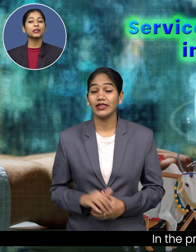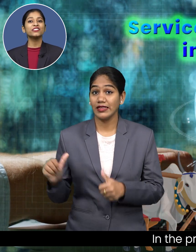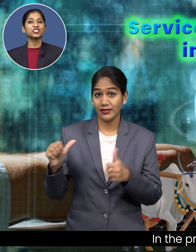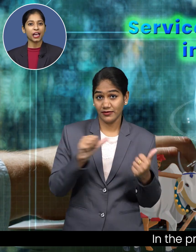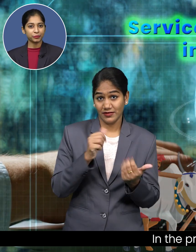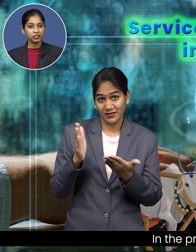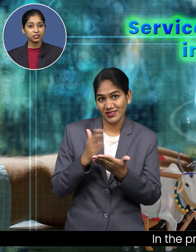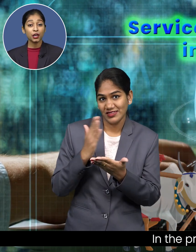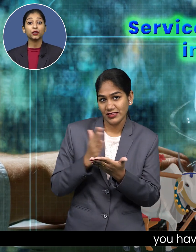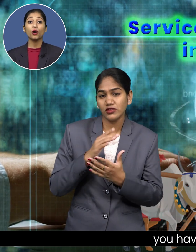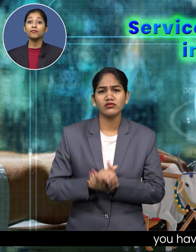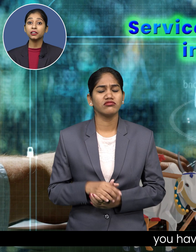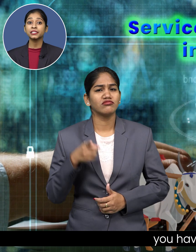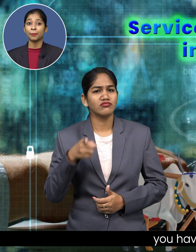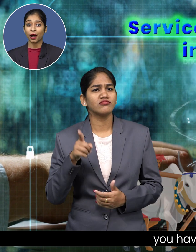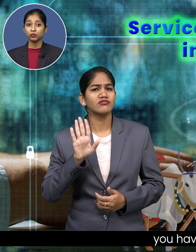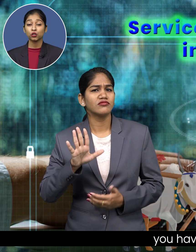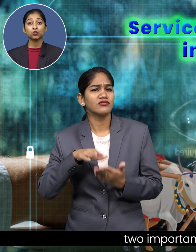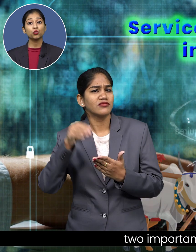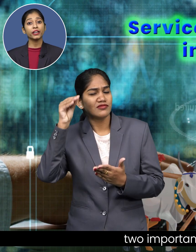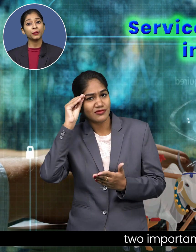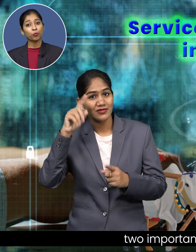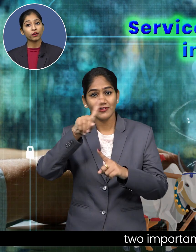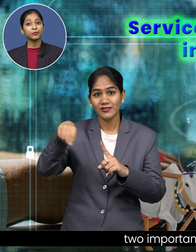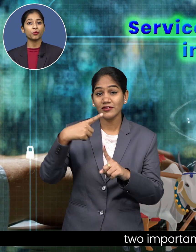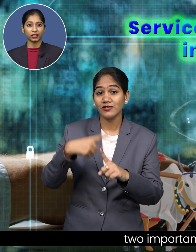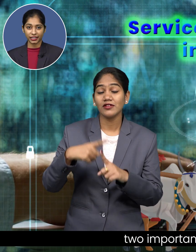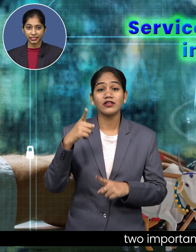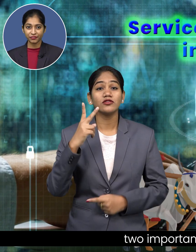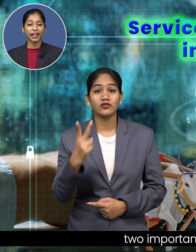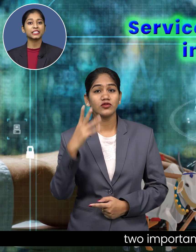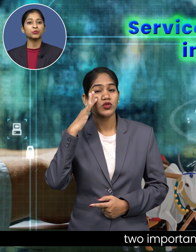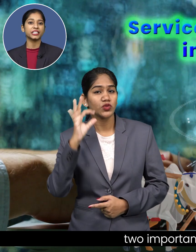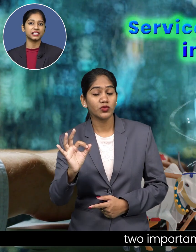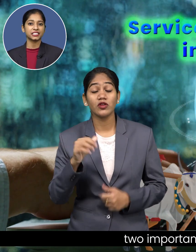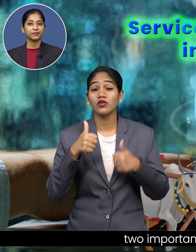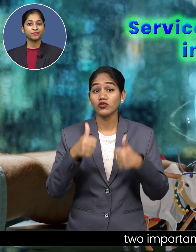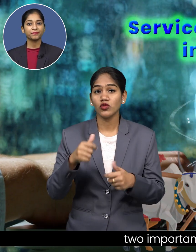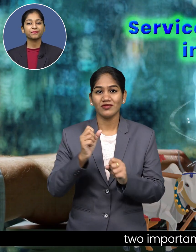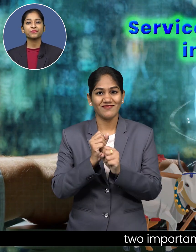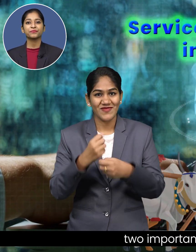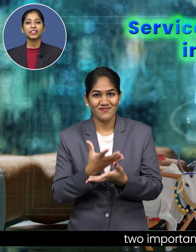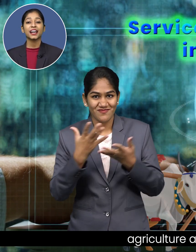In the previous chapters, you have learned about two important productive activities: